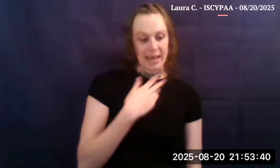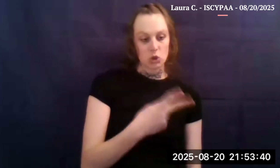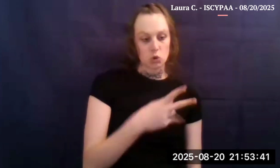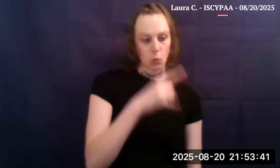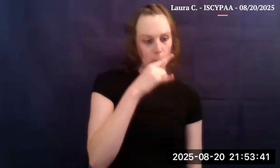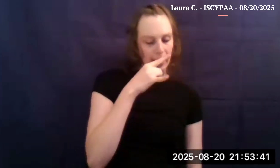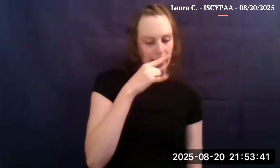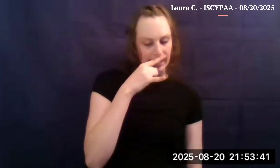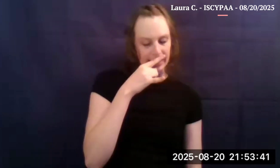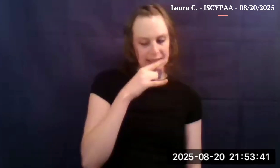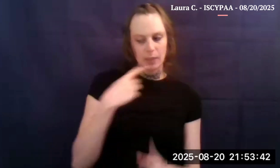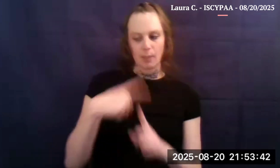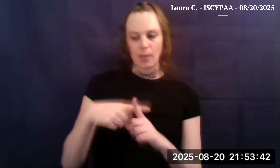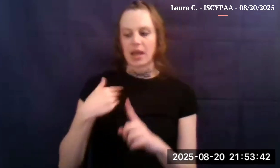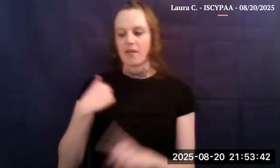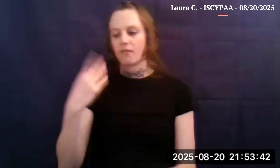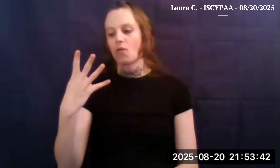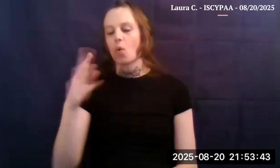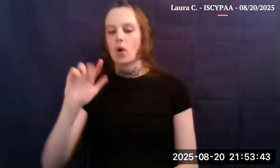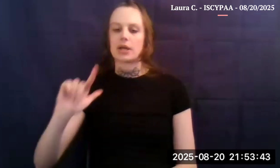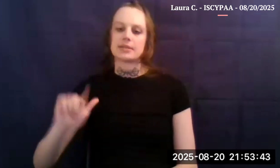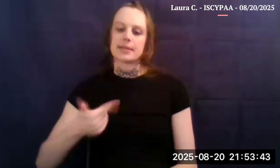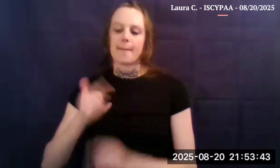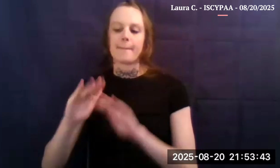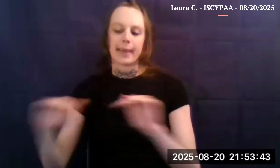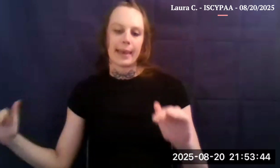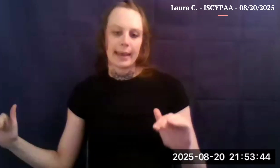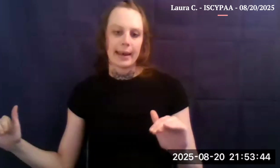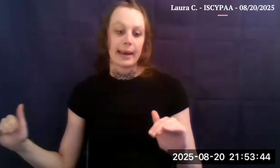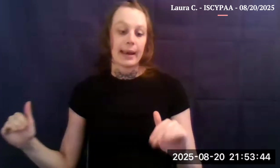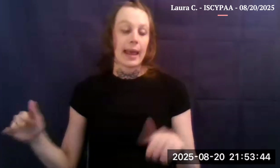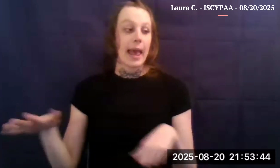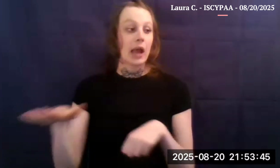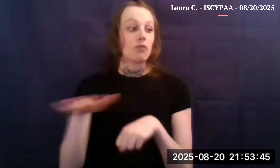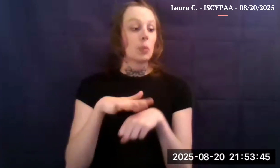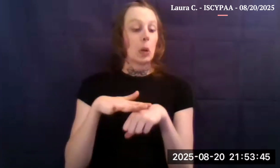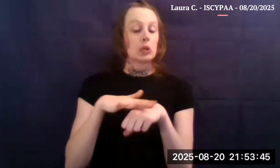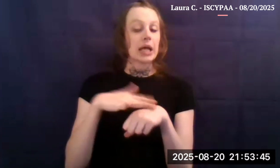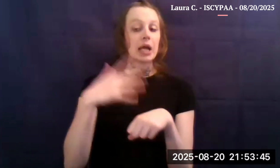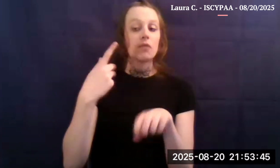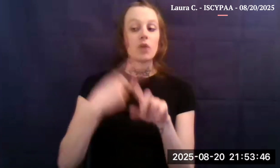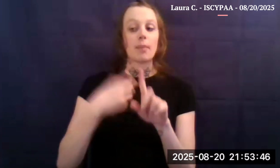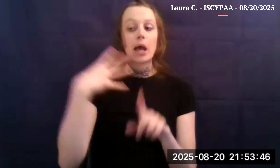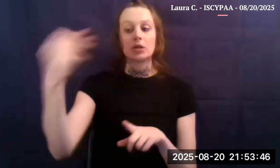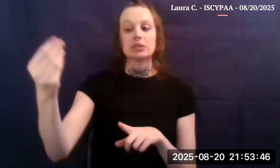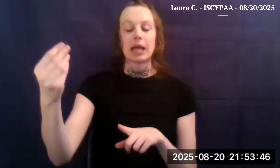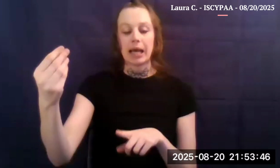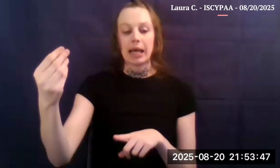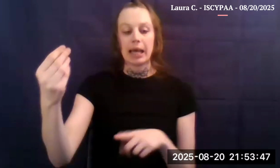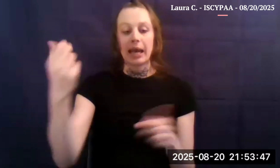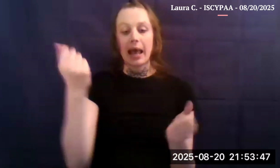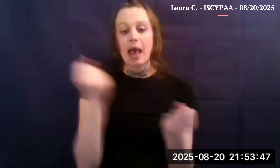and on the surface, everything looked fine, but we were hiding my